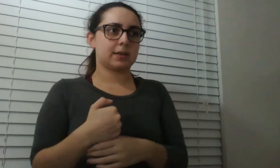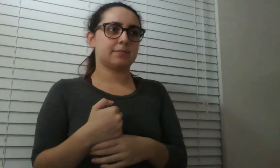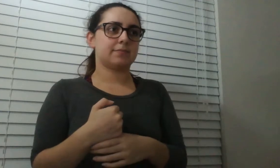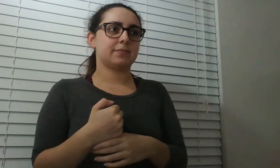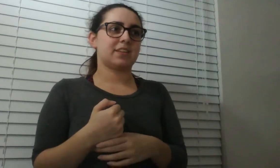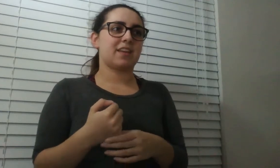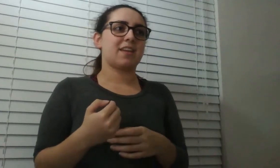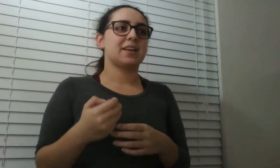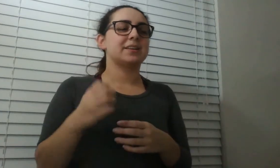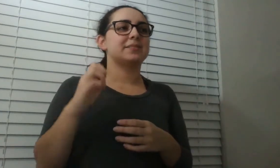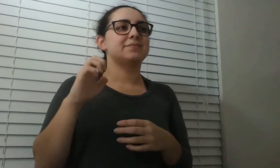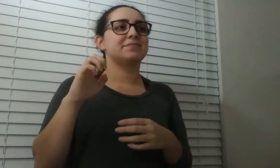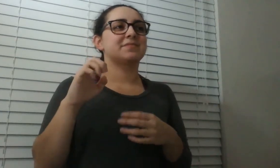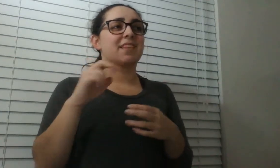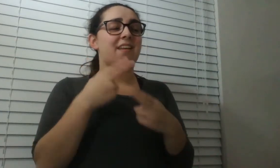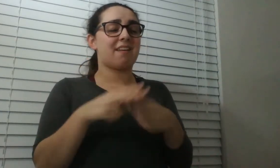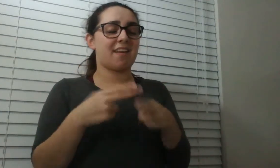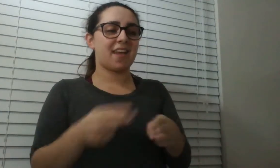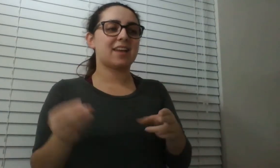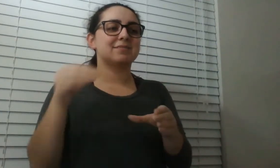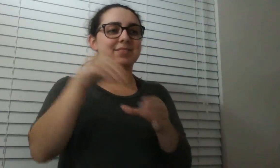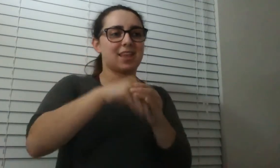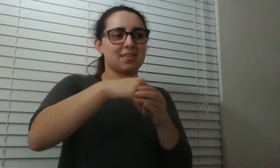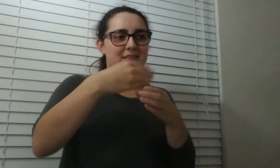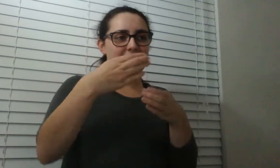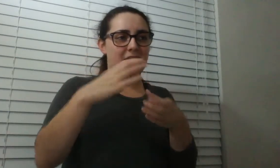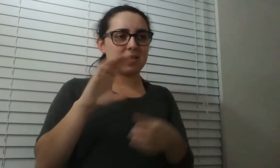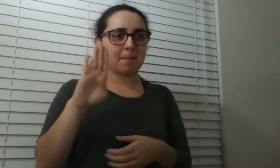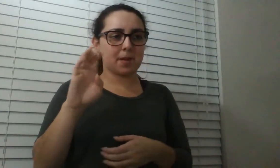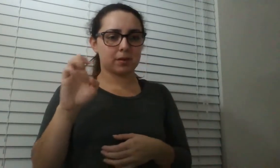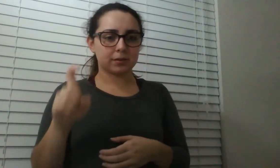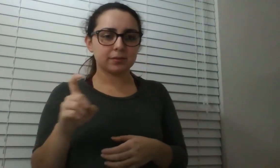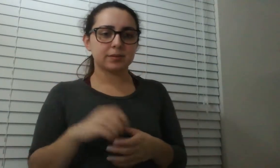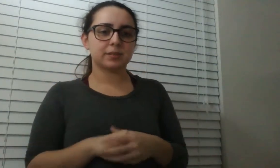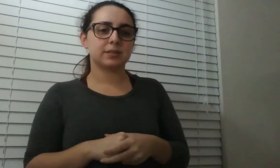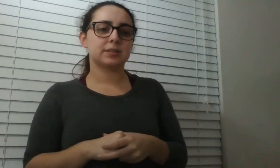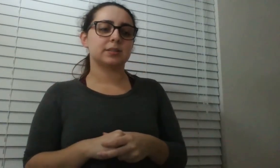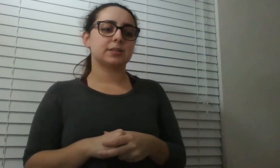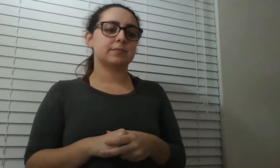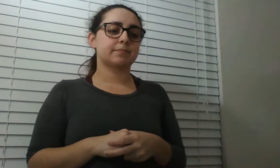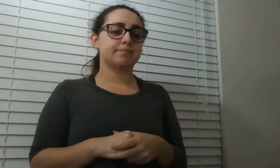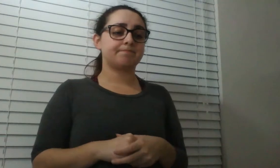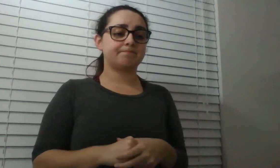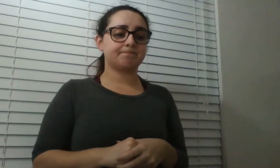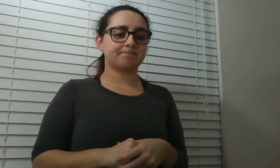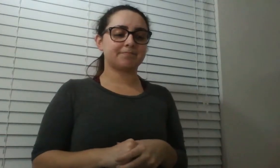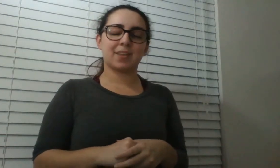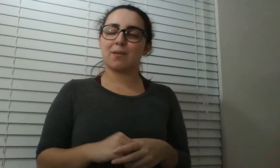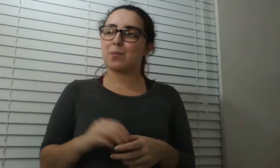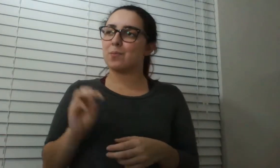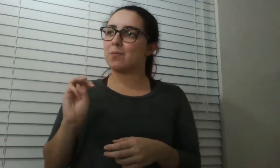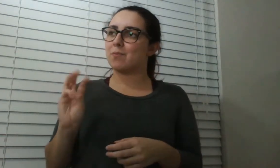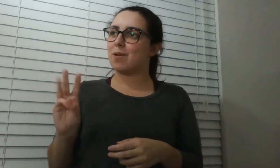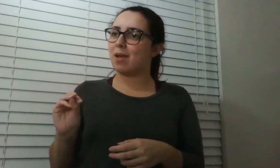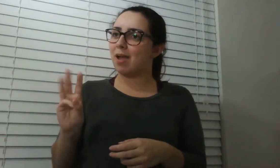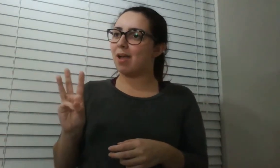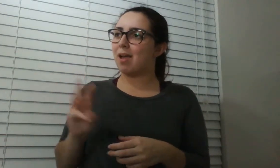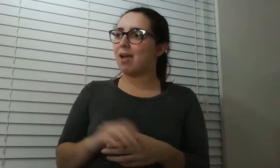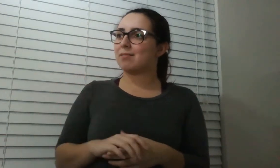the tree, and the box. Yeah. That's nice. That's really nice, That's Ben. very nice. Although part of me doesn't part of you want to smack Rick a little bit and be like, Well, no,